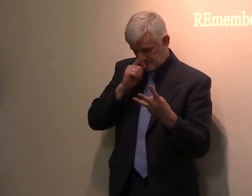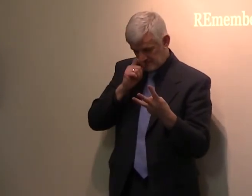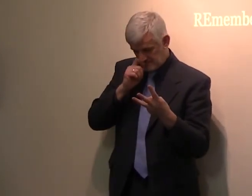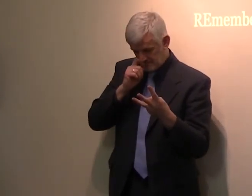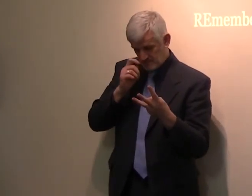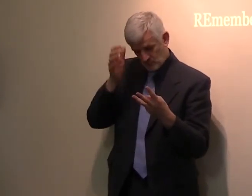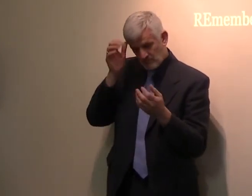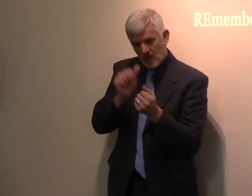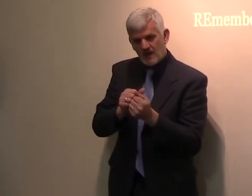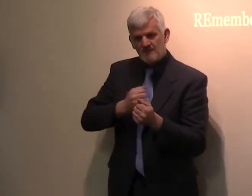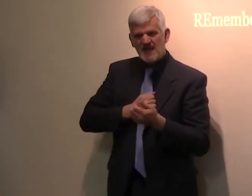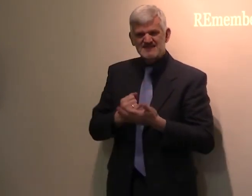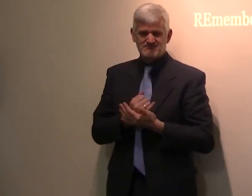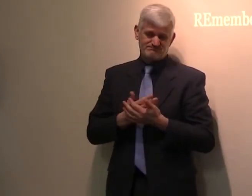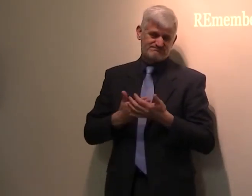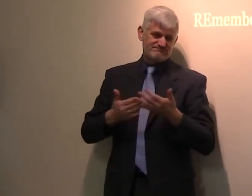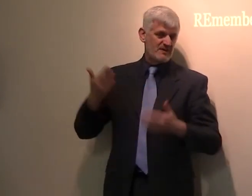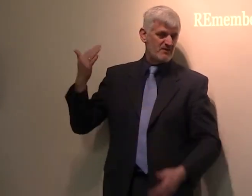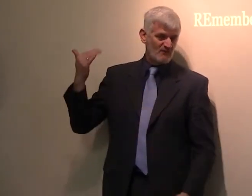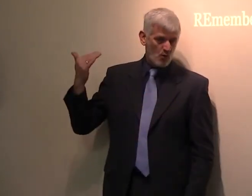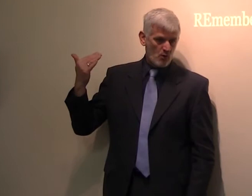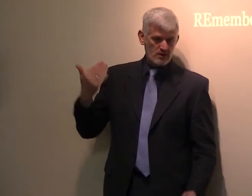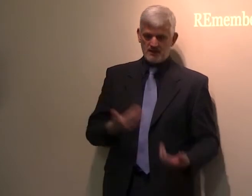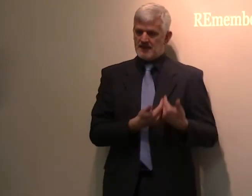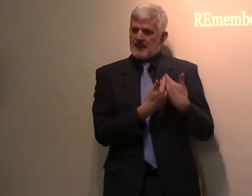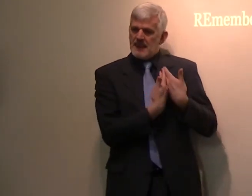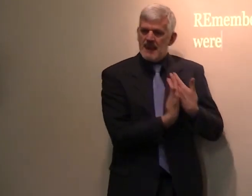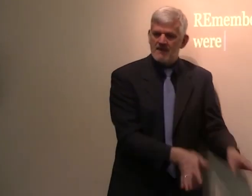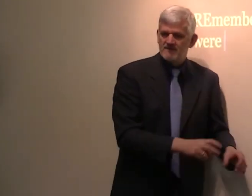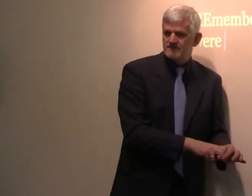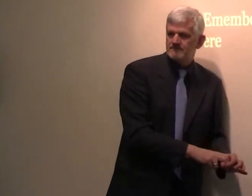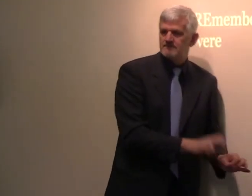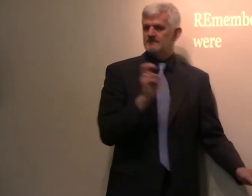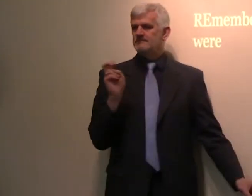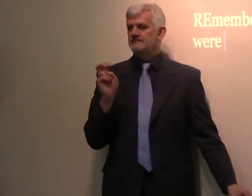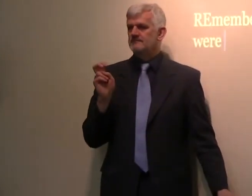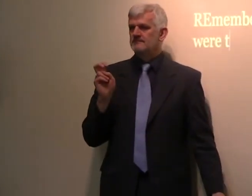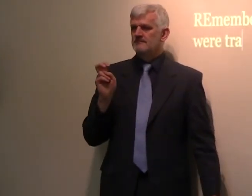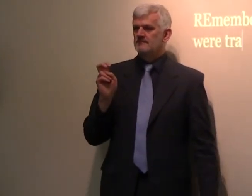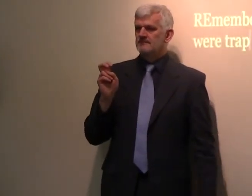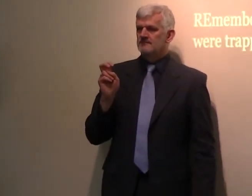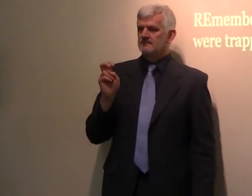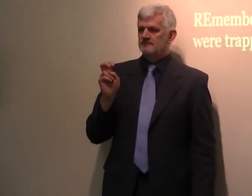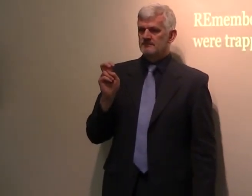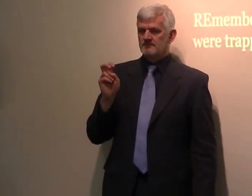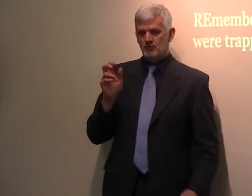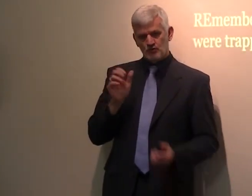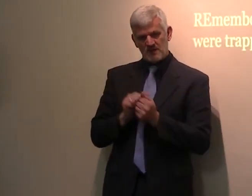sins in which you emerged and which were polluting your heart and character. And thirdly,